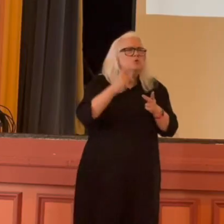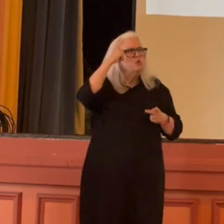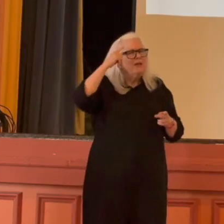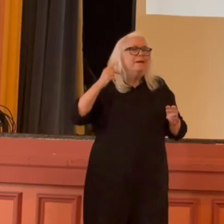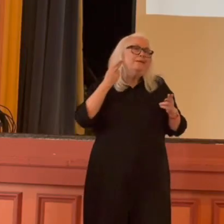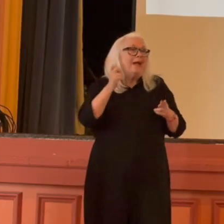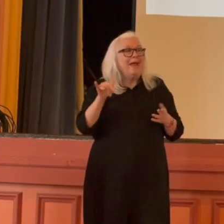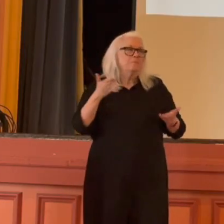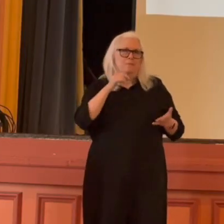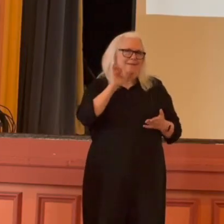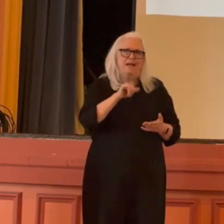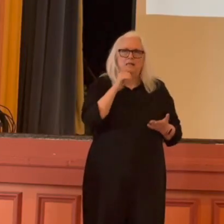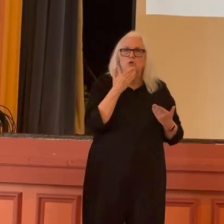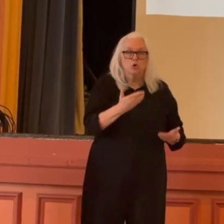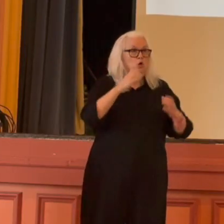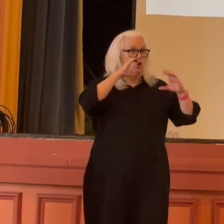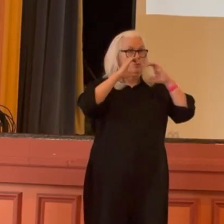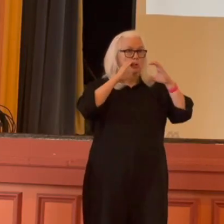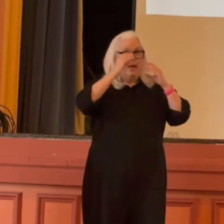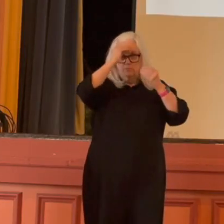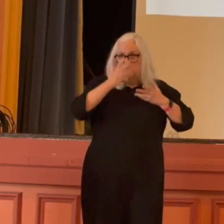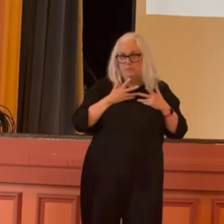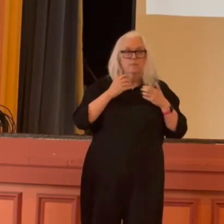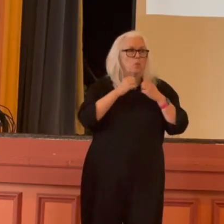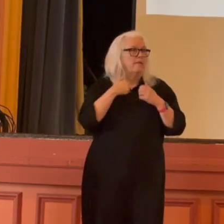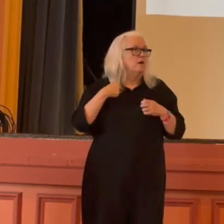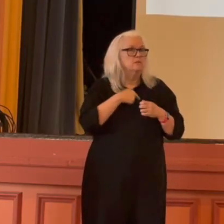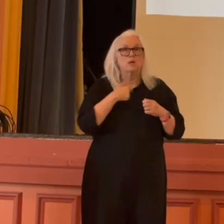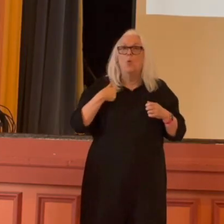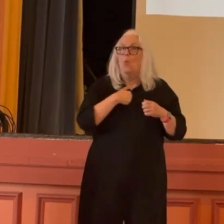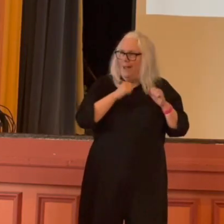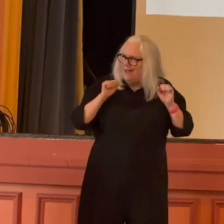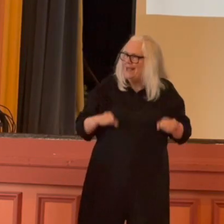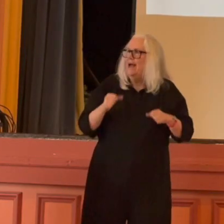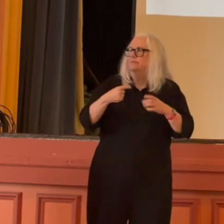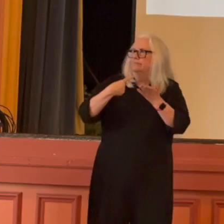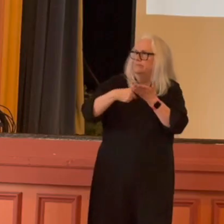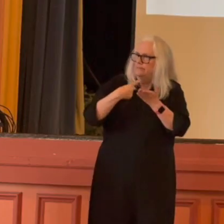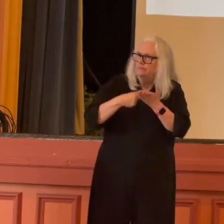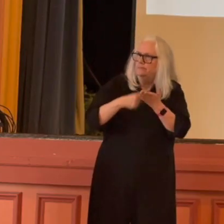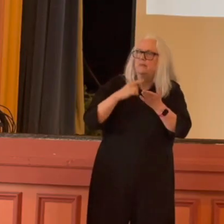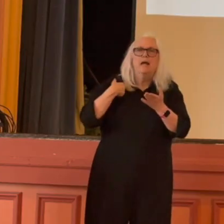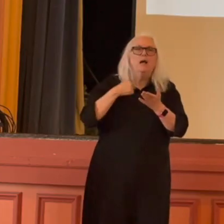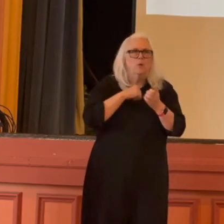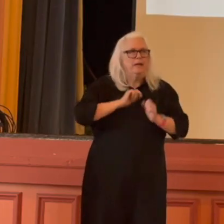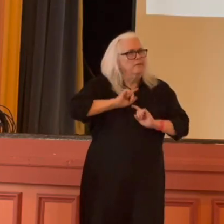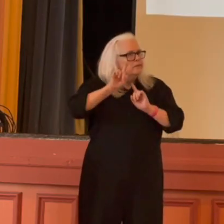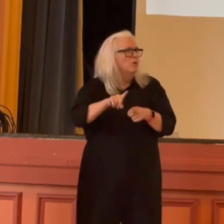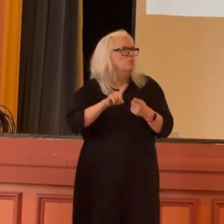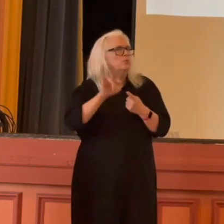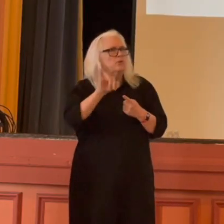this may not be such a good place, communicate that to us so that we can have conversations around there and we can mark those. And that's very helpful for our